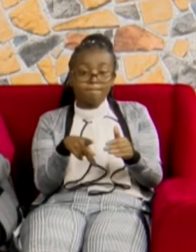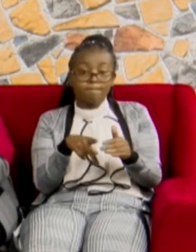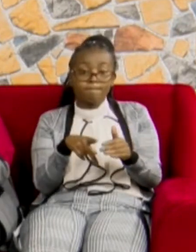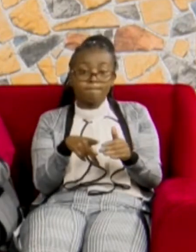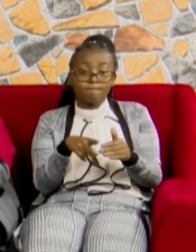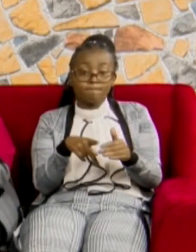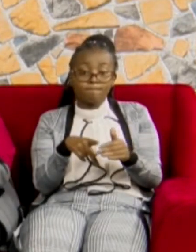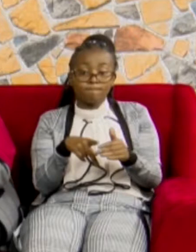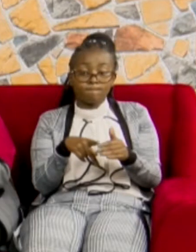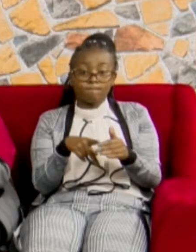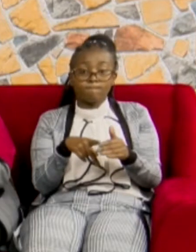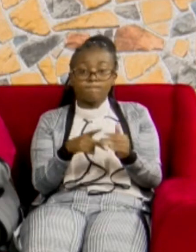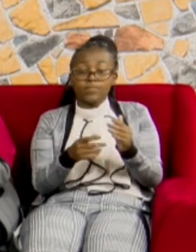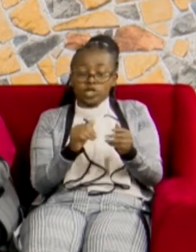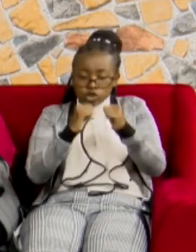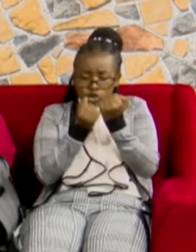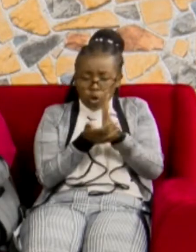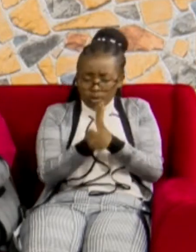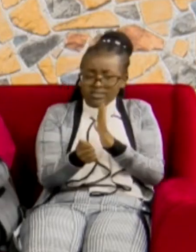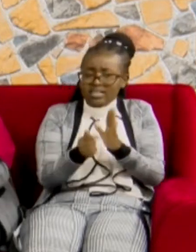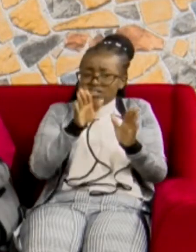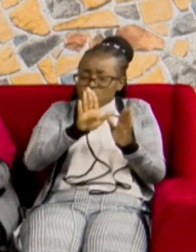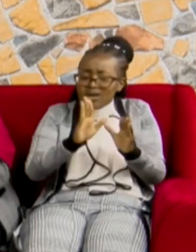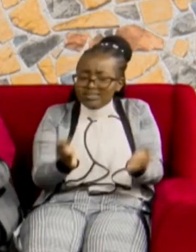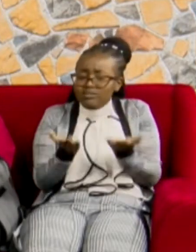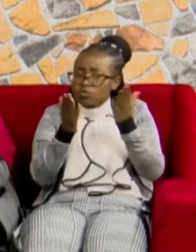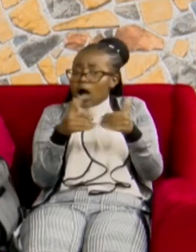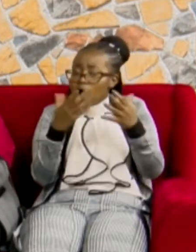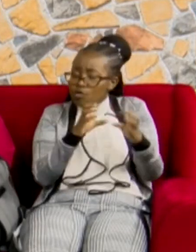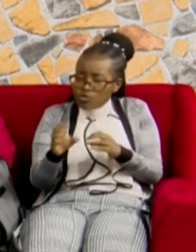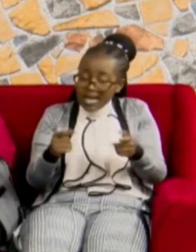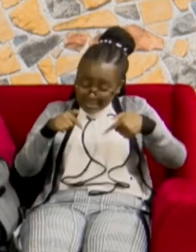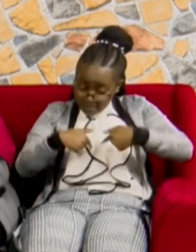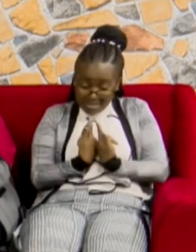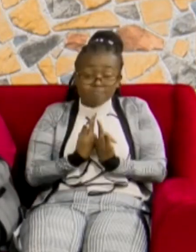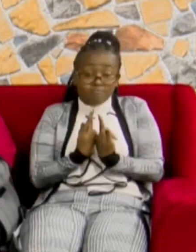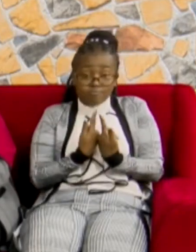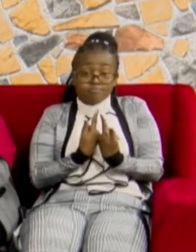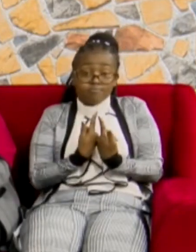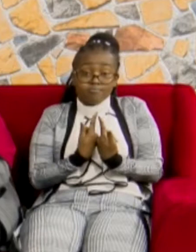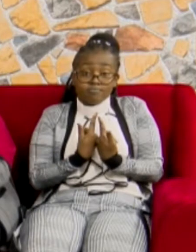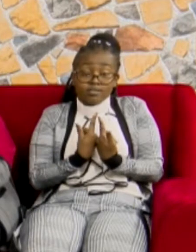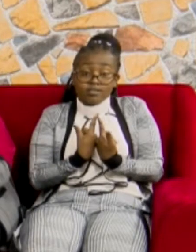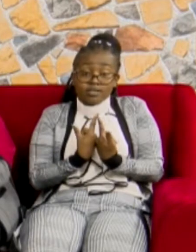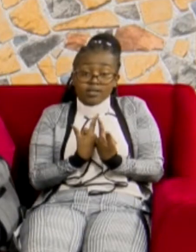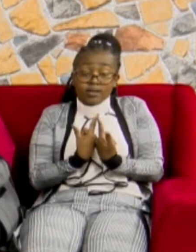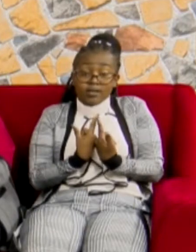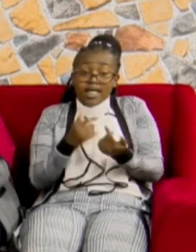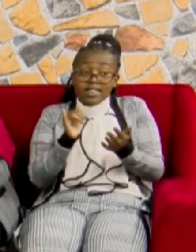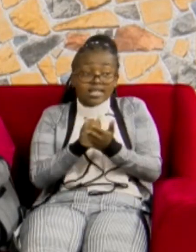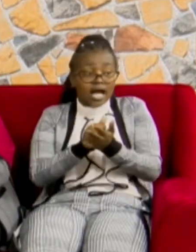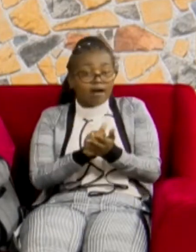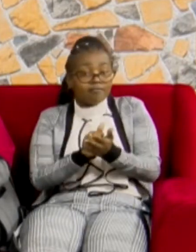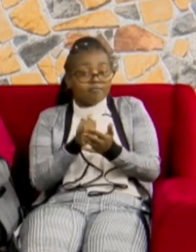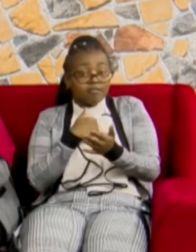are your social communication skills improving, but how are you doing as a person, like you. But then that throws in